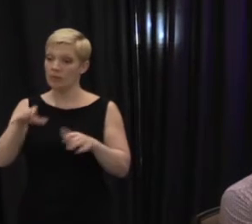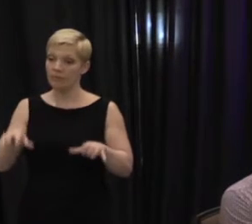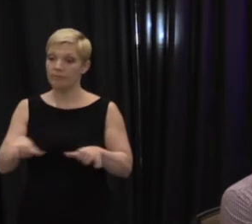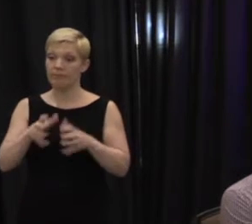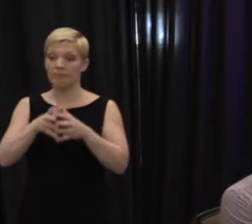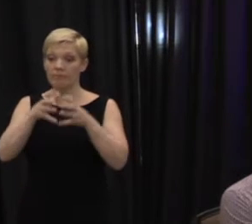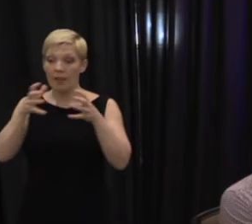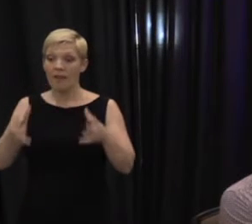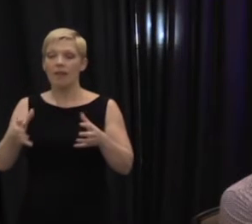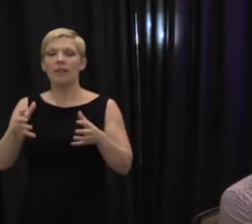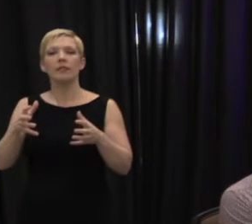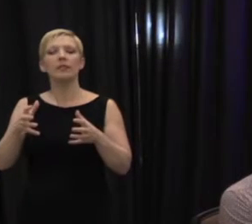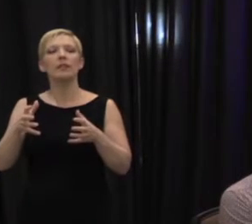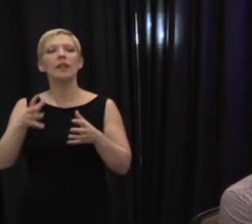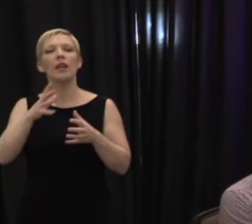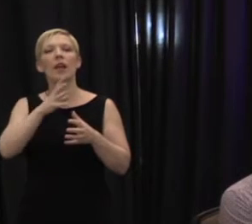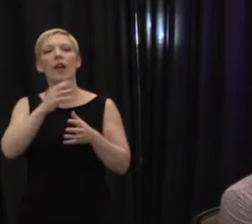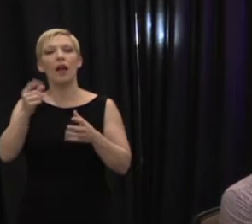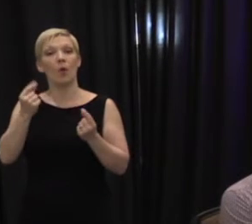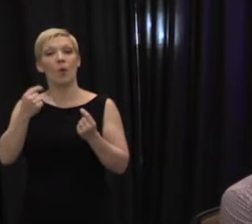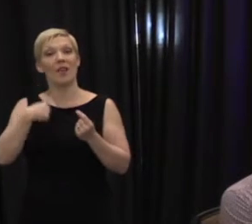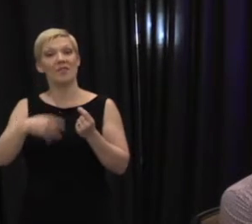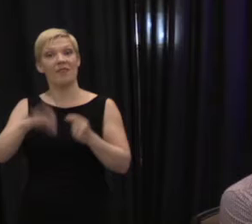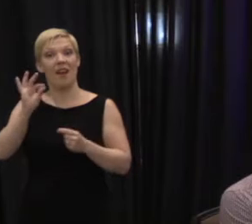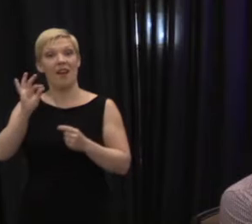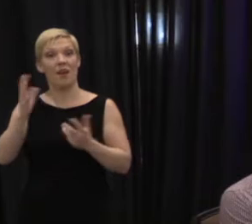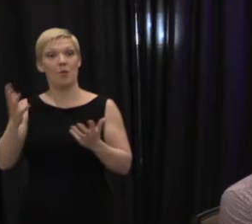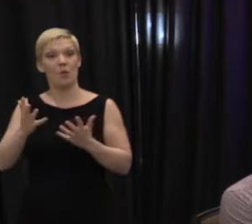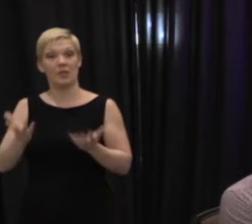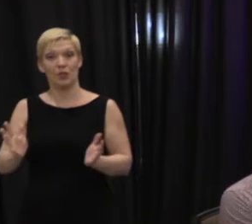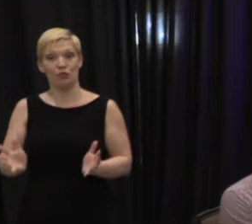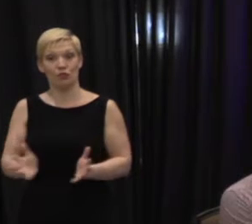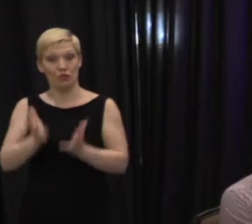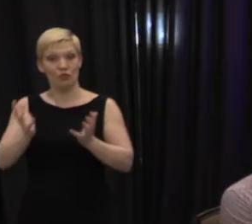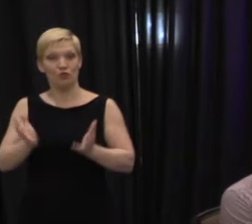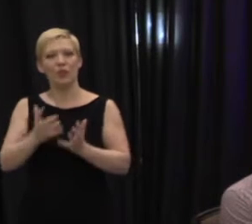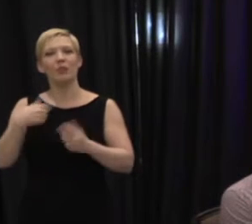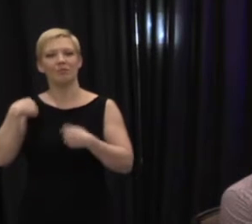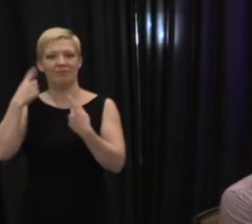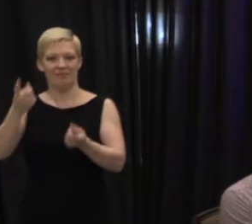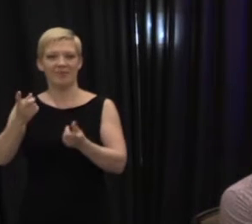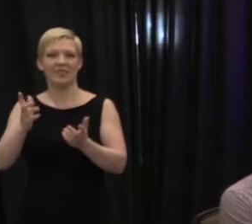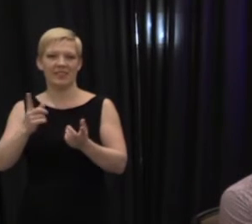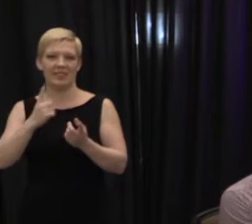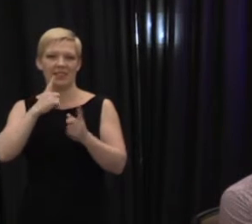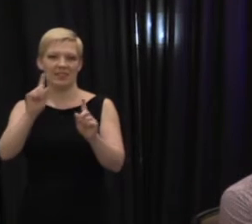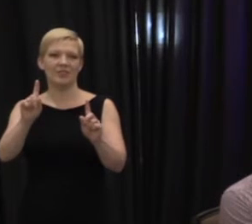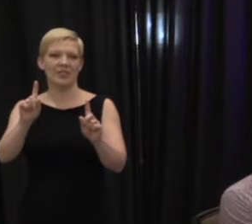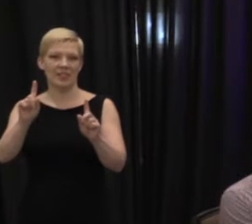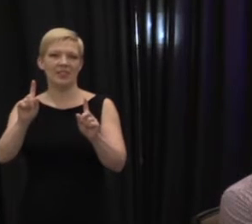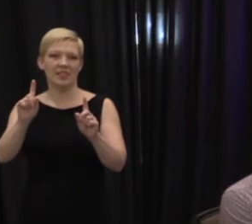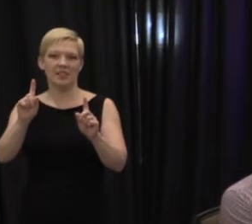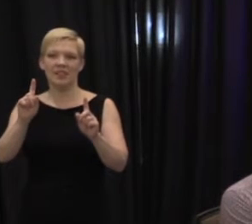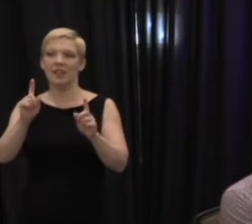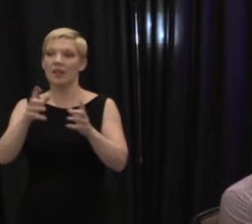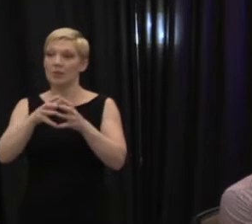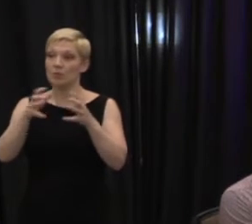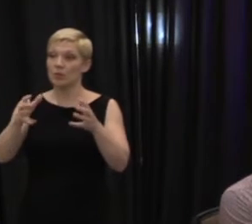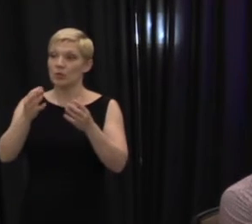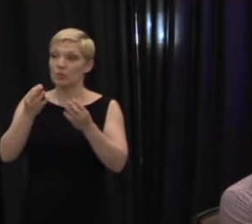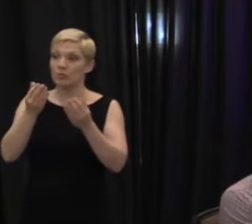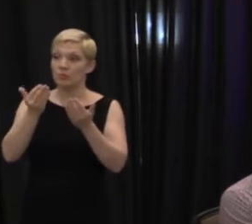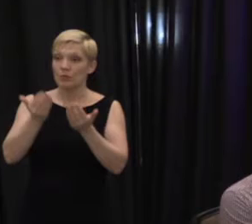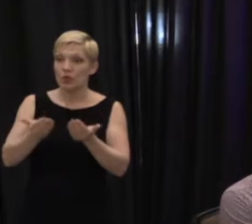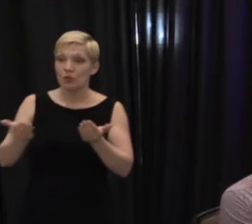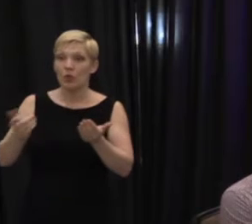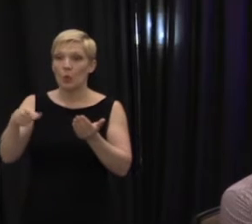I find at least encouraging is that we've been pretty successful, and I think it's evident in the amount of material